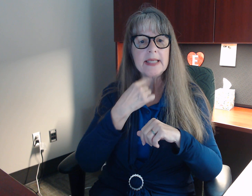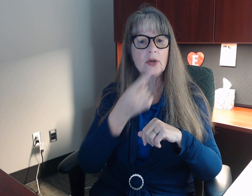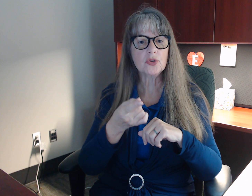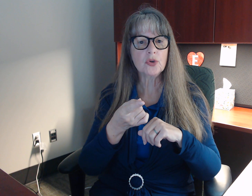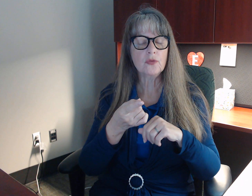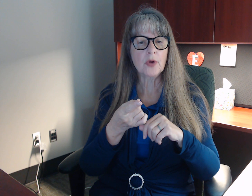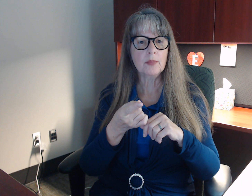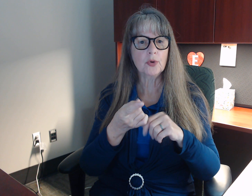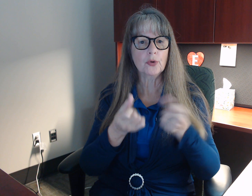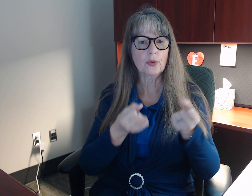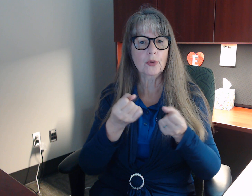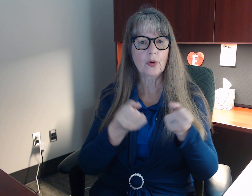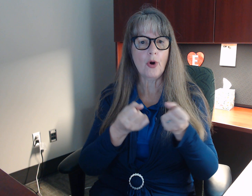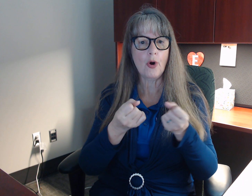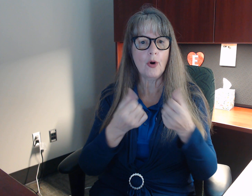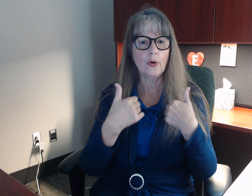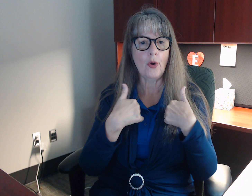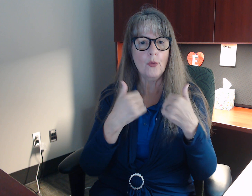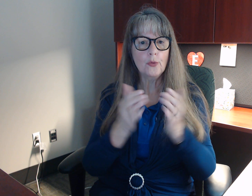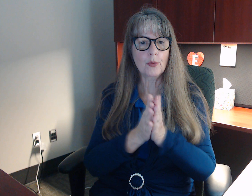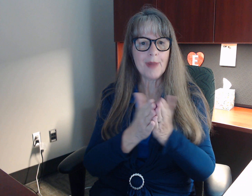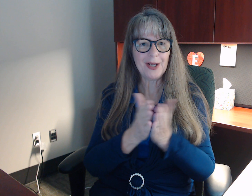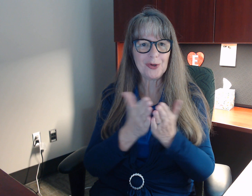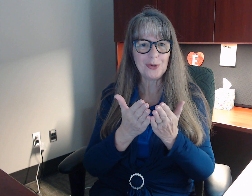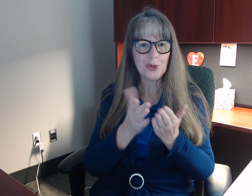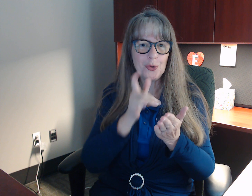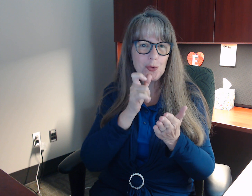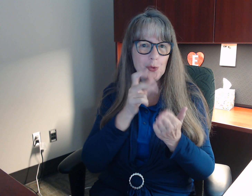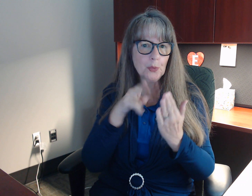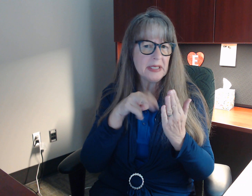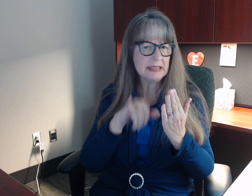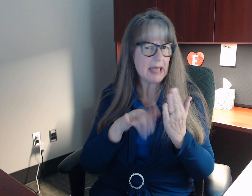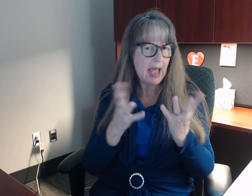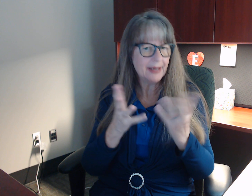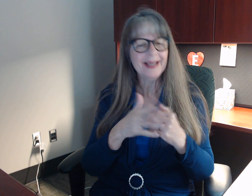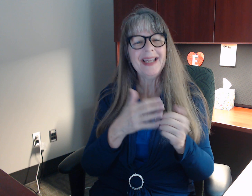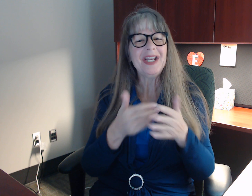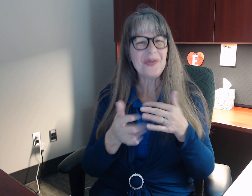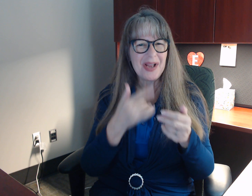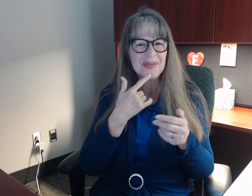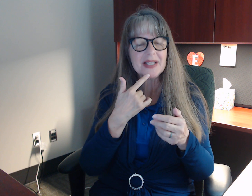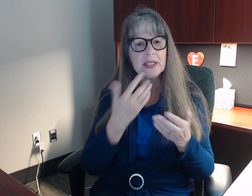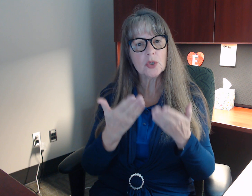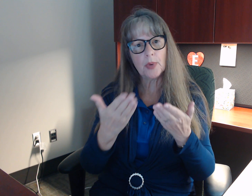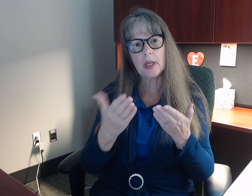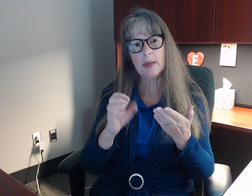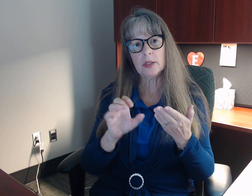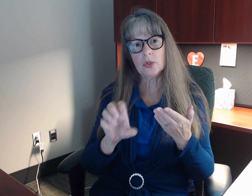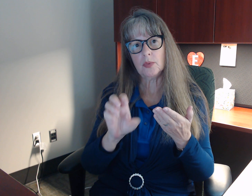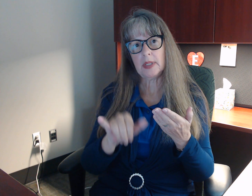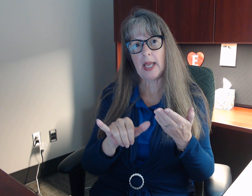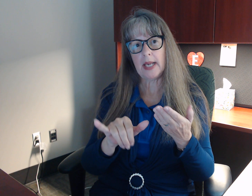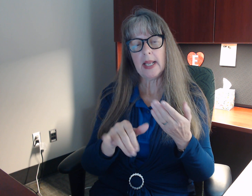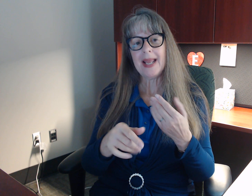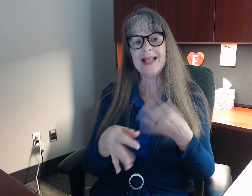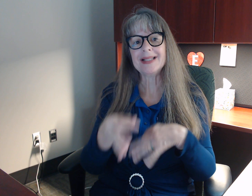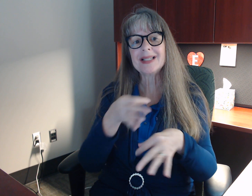tells you from your car owner manual, and who reads that? Anyway, they said to recommend doing that